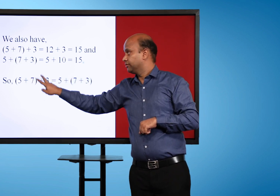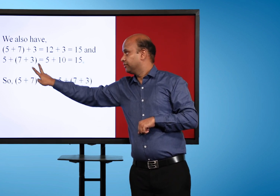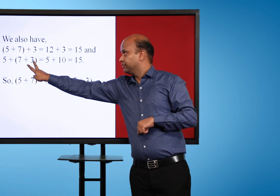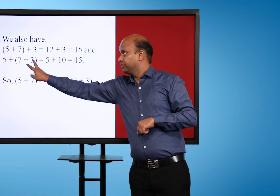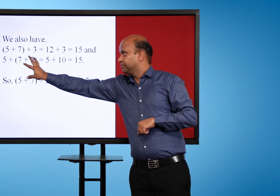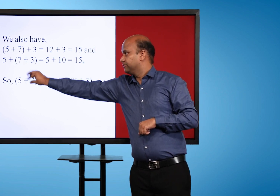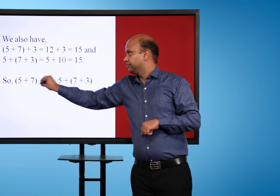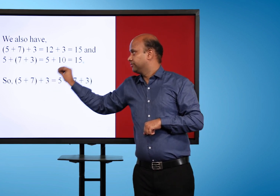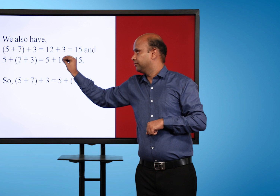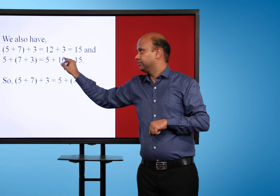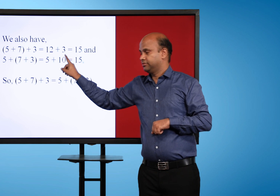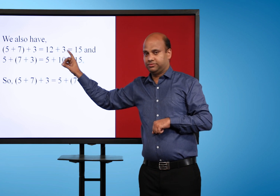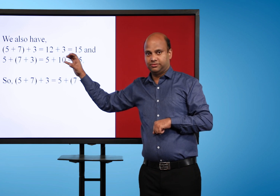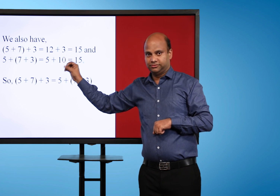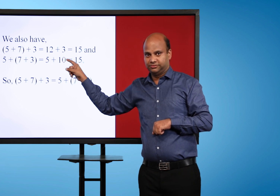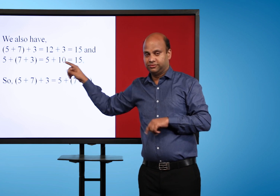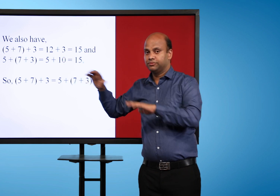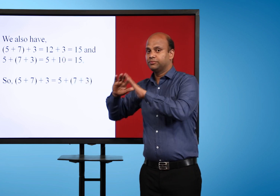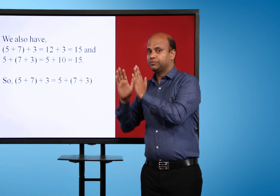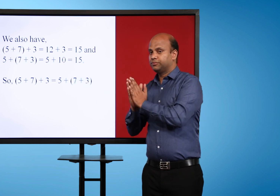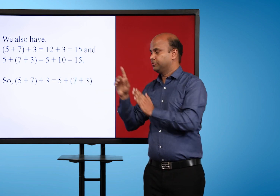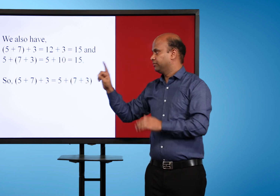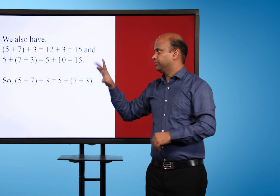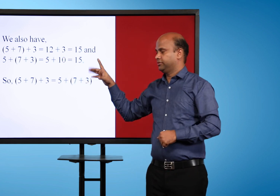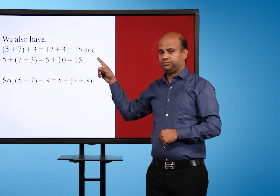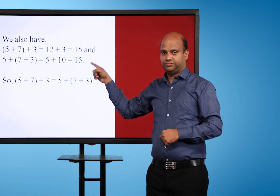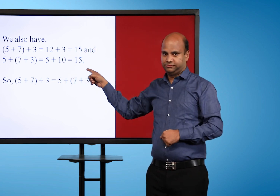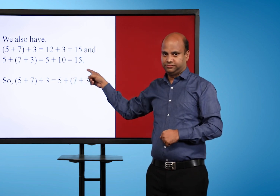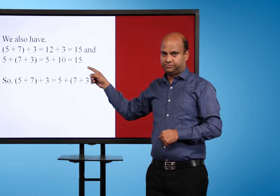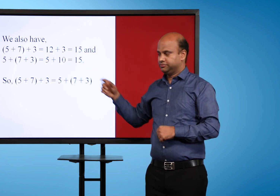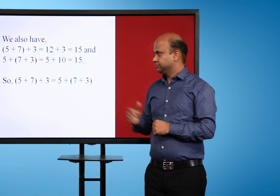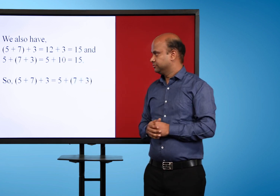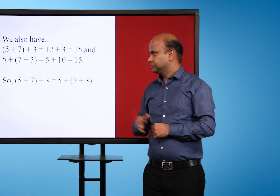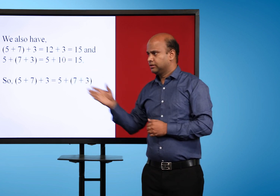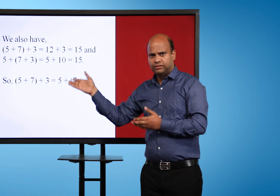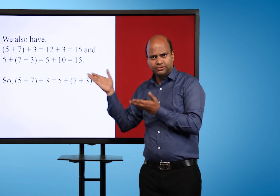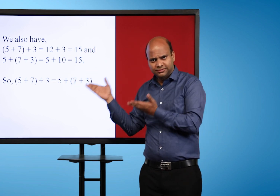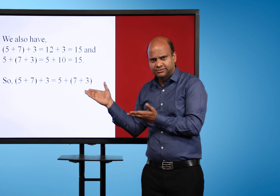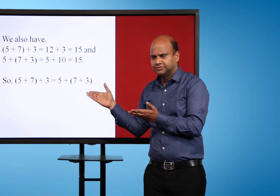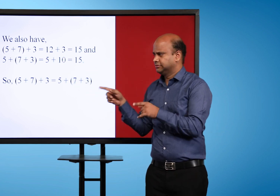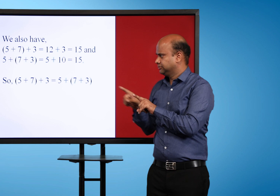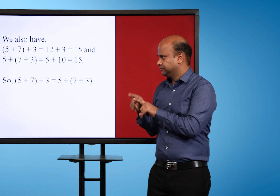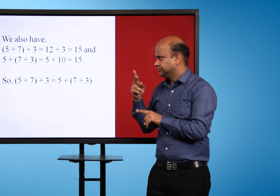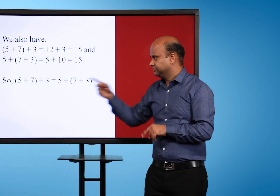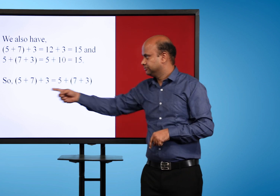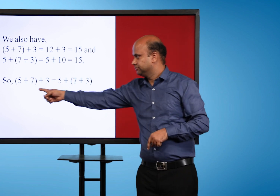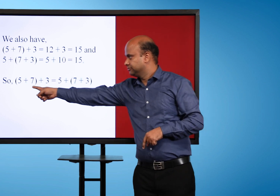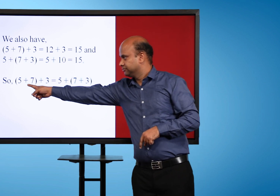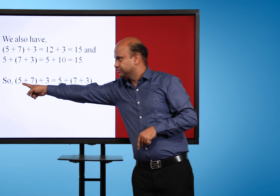5 plus 10 is equal to 15. So, in brackets,